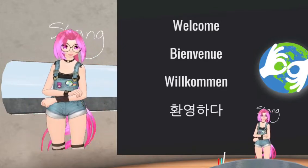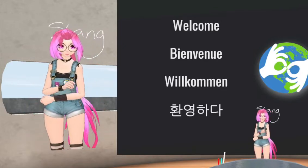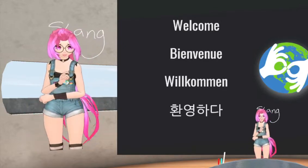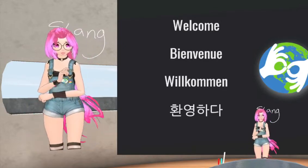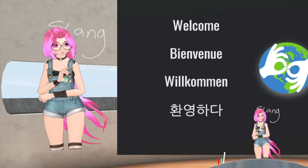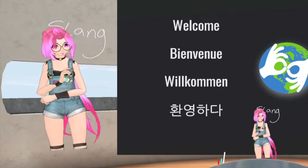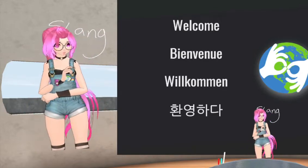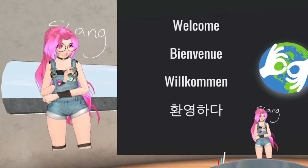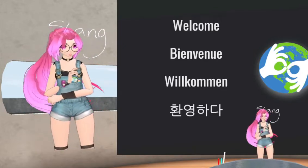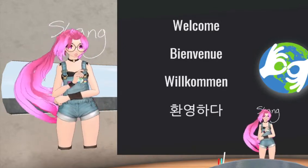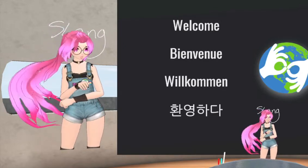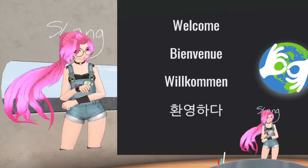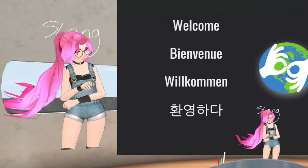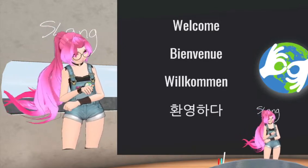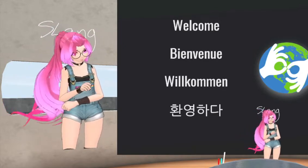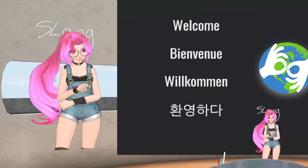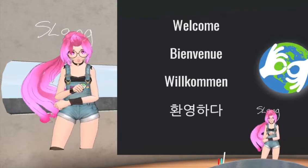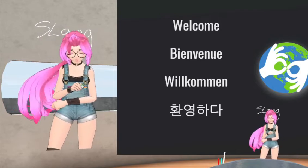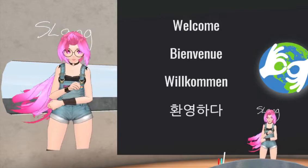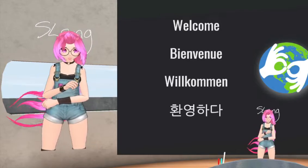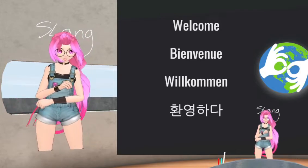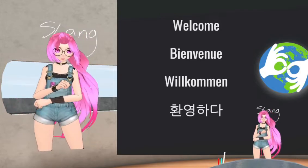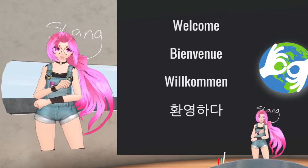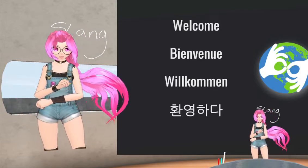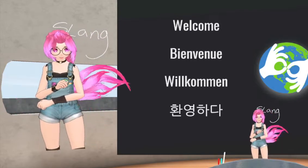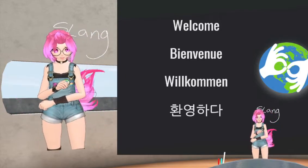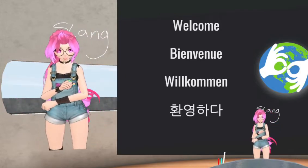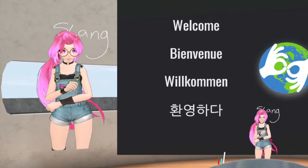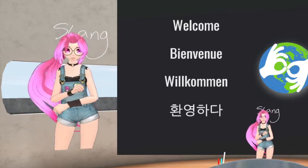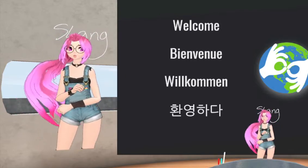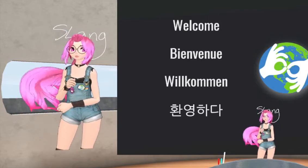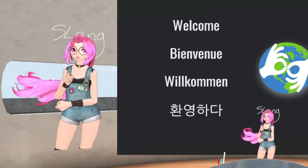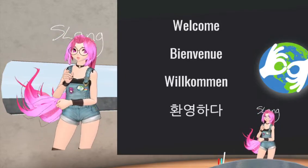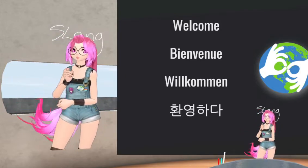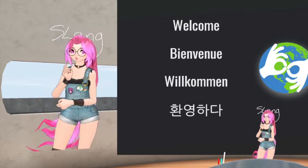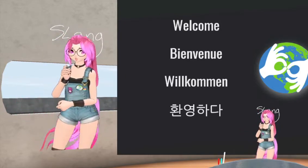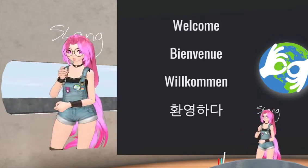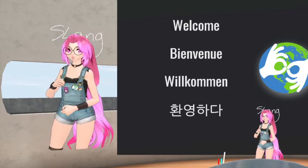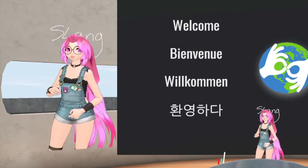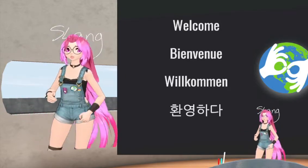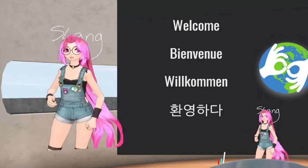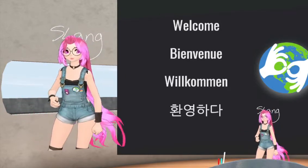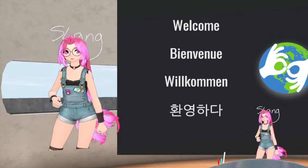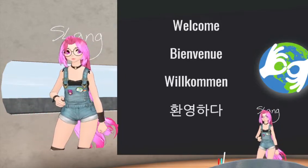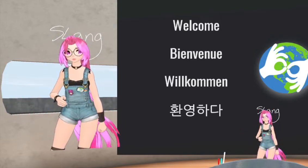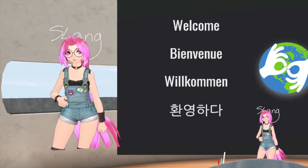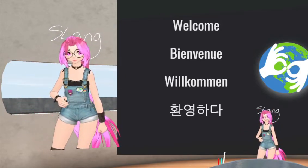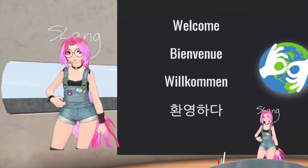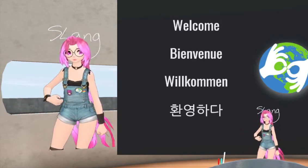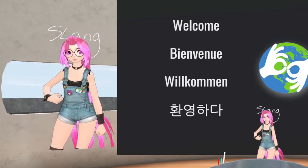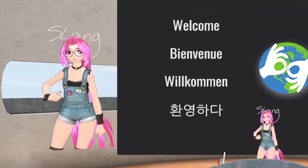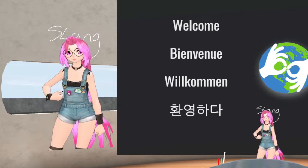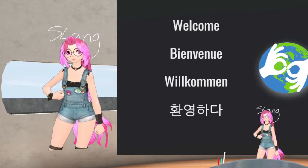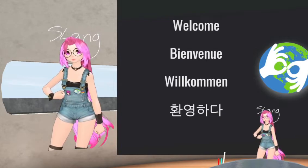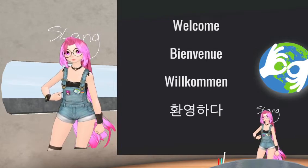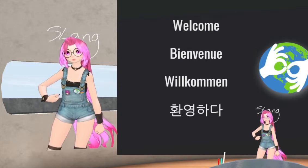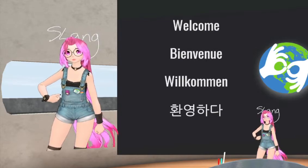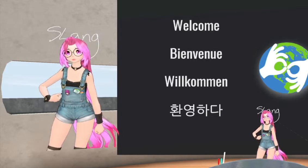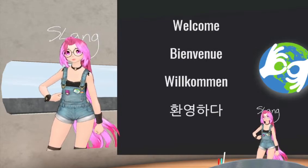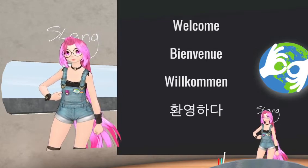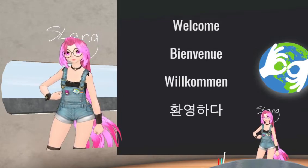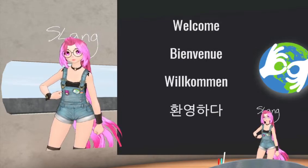not understanding, because otherwise they're just telling you this story and you're like, and you're